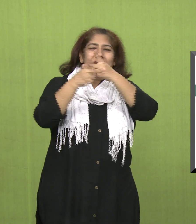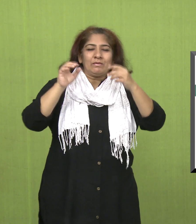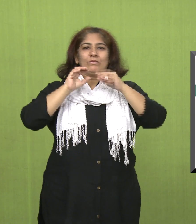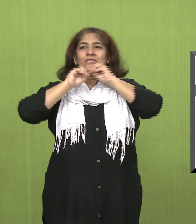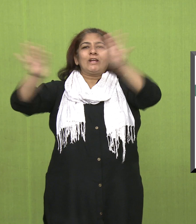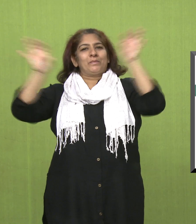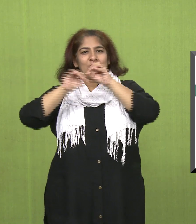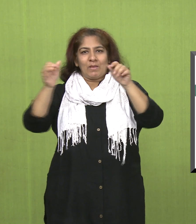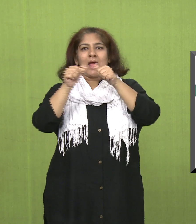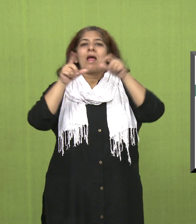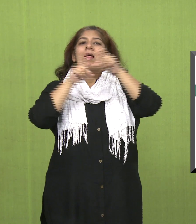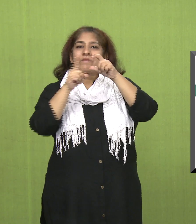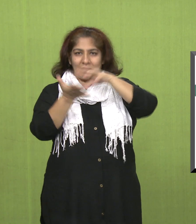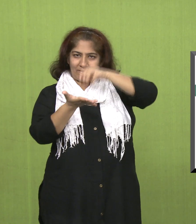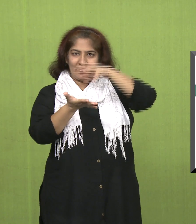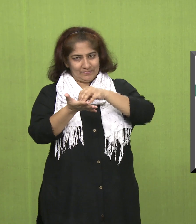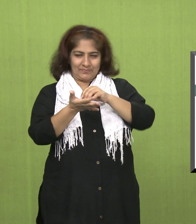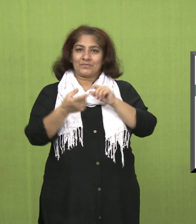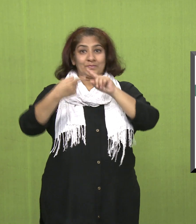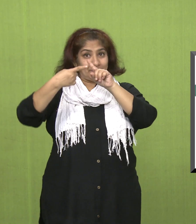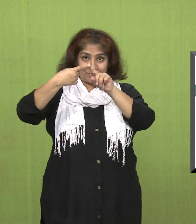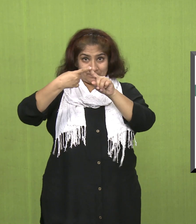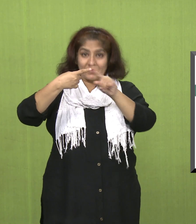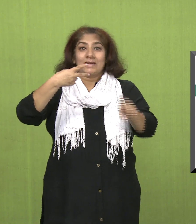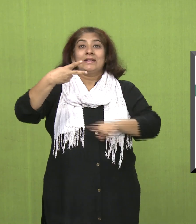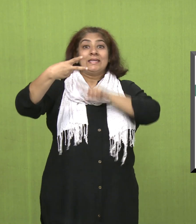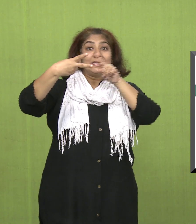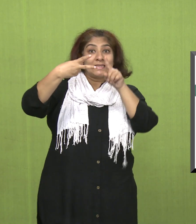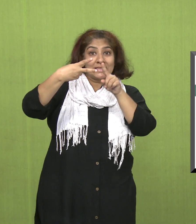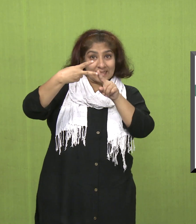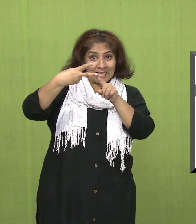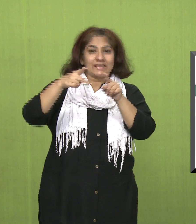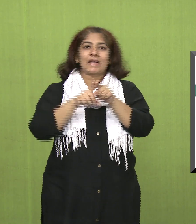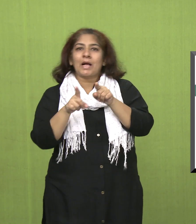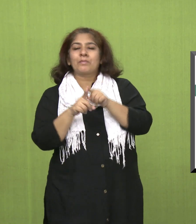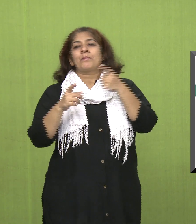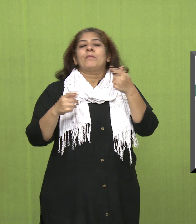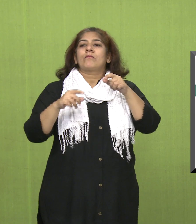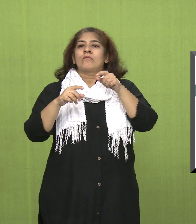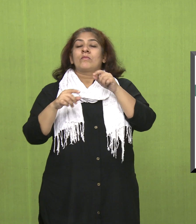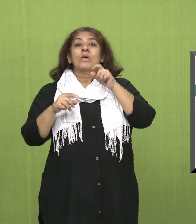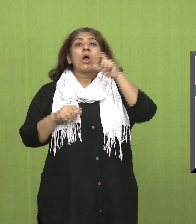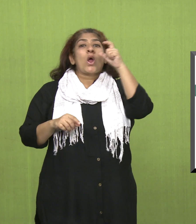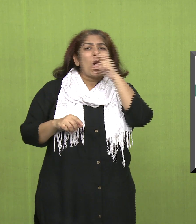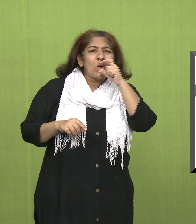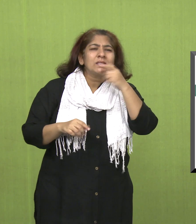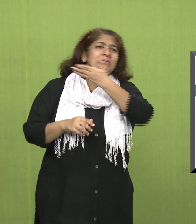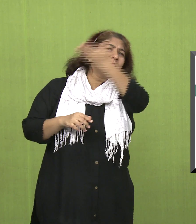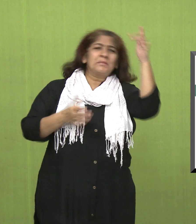advertisement. For example, there are various publicity method or marketing methods which are used to get the people aware about the